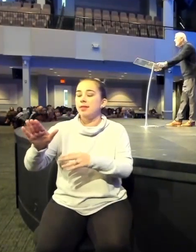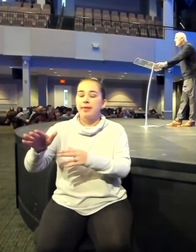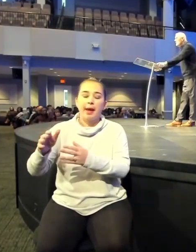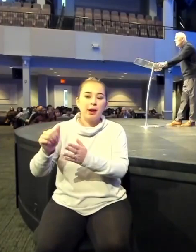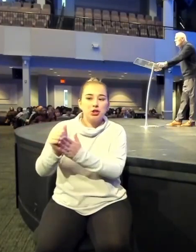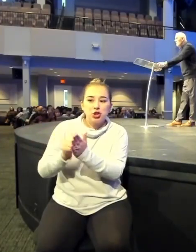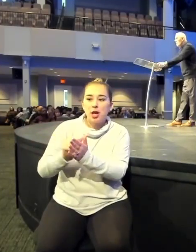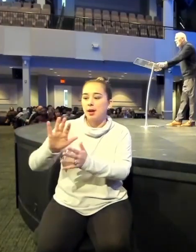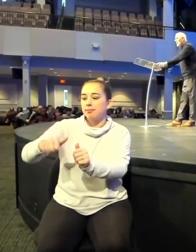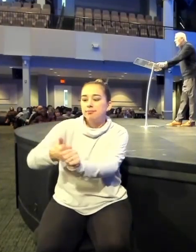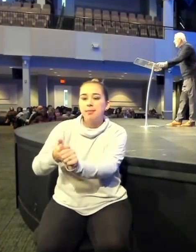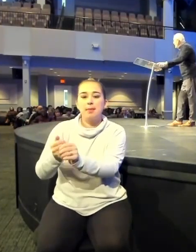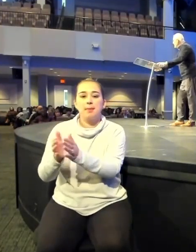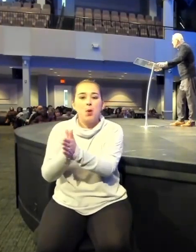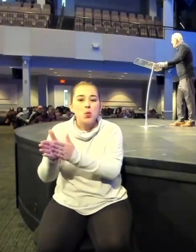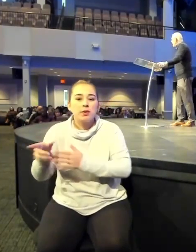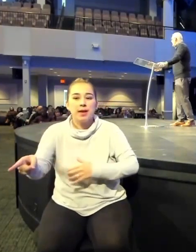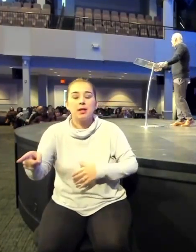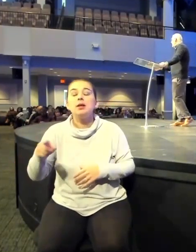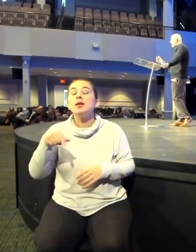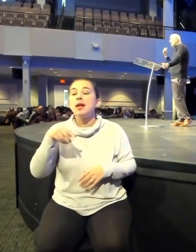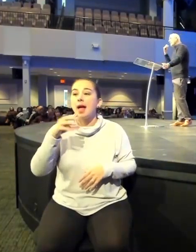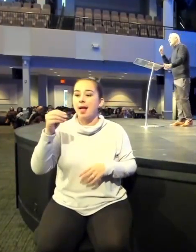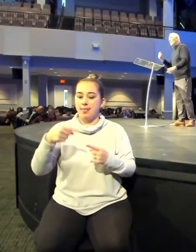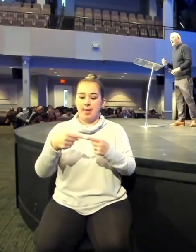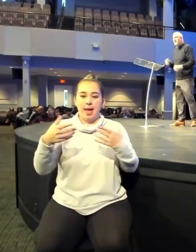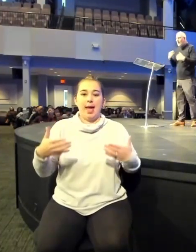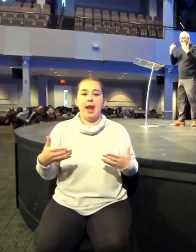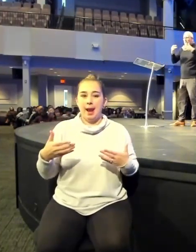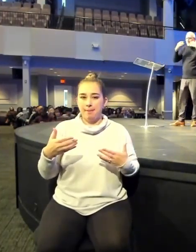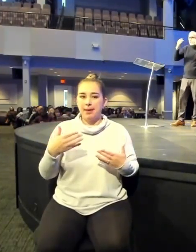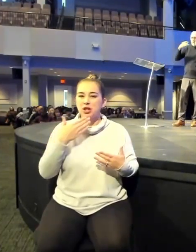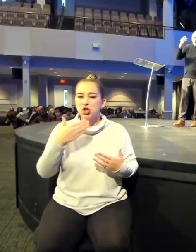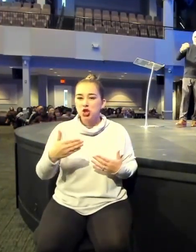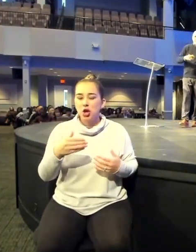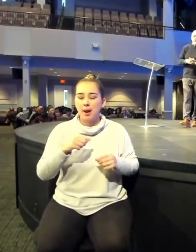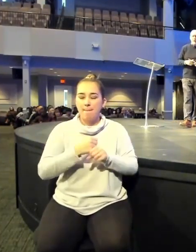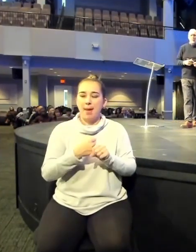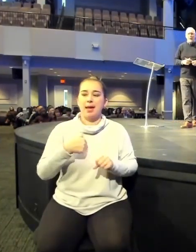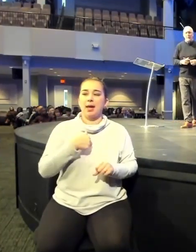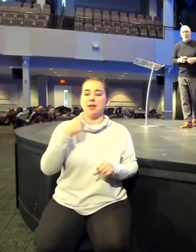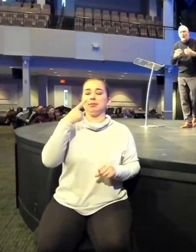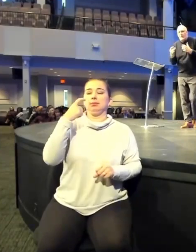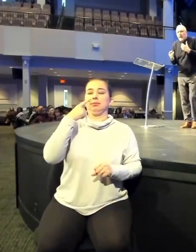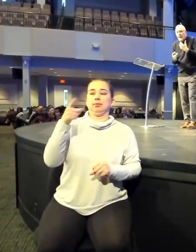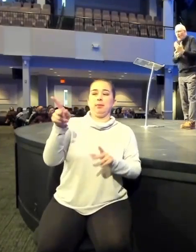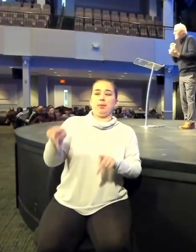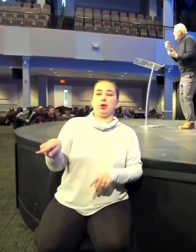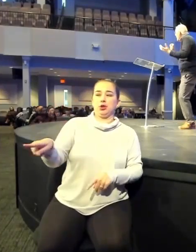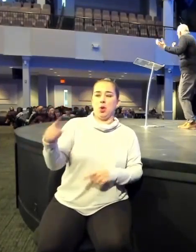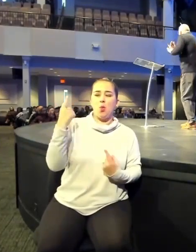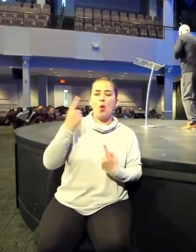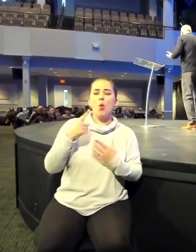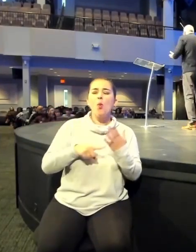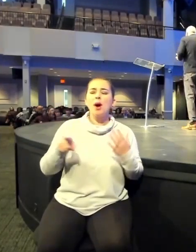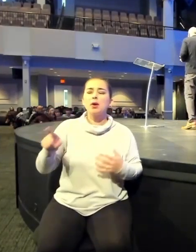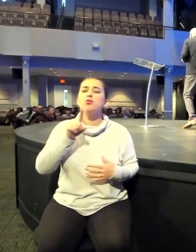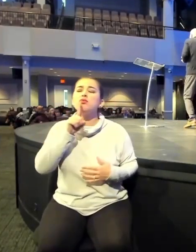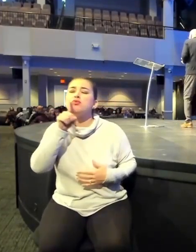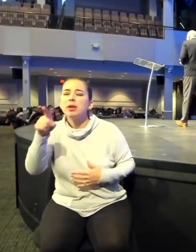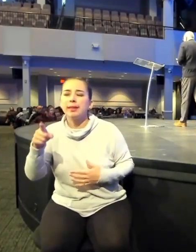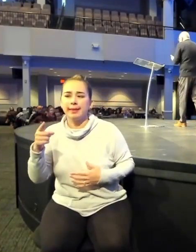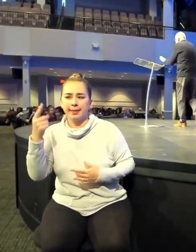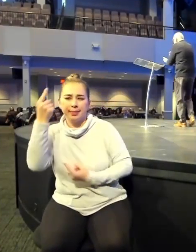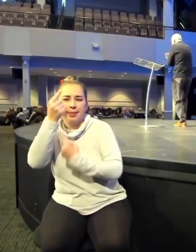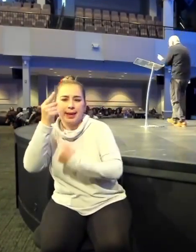or their intentions. And the enemy is very good at painting in our minds all these suspicions about other people, wondering what they really think about us